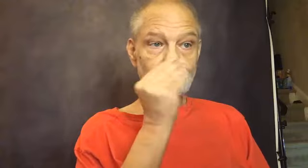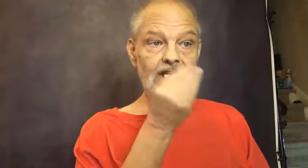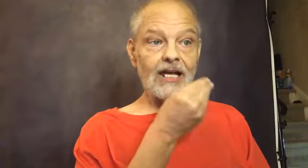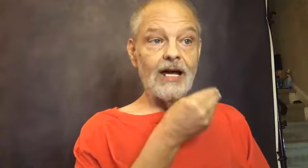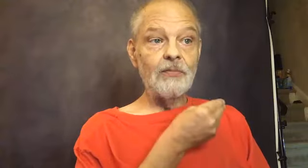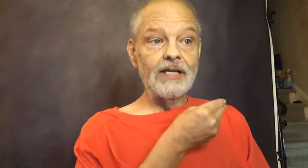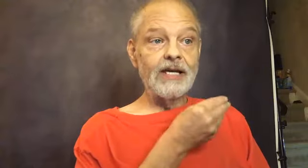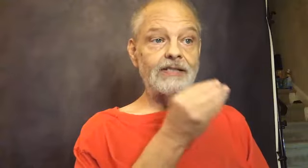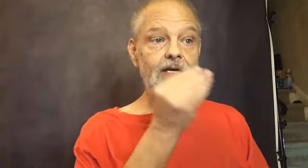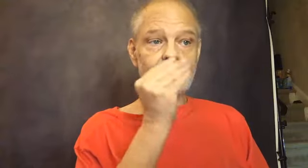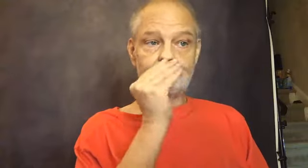Kind of makes sense, huh?